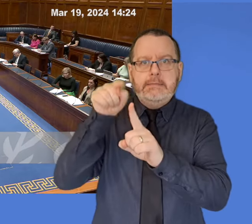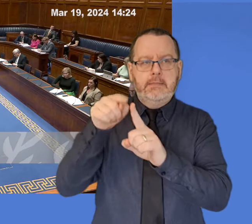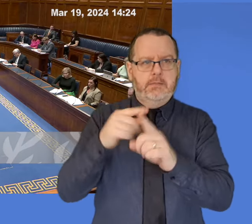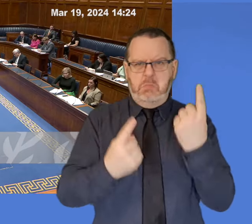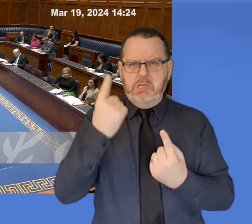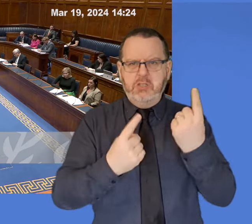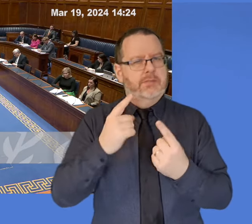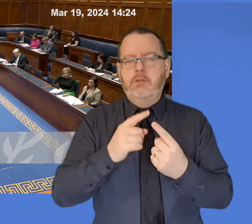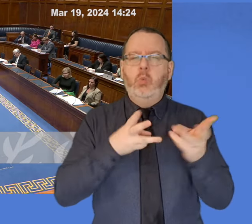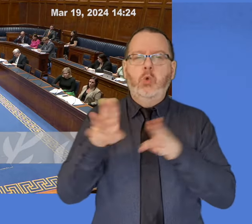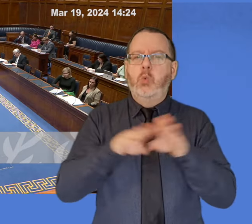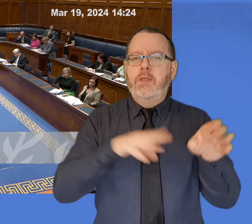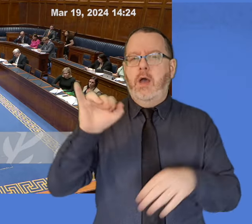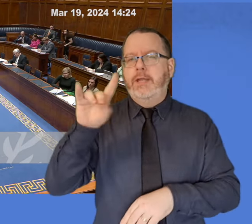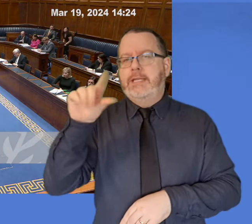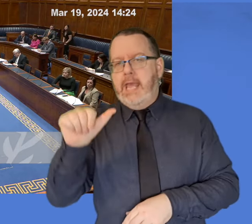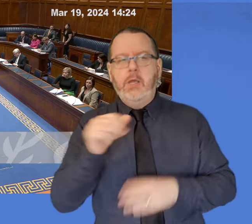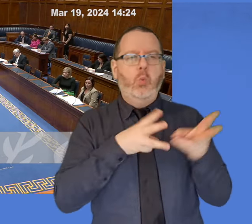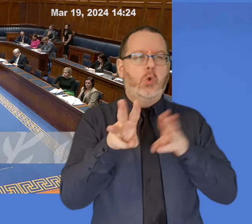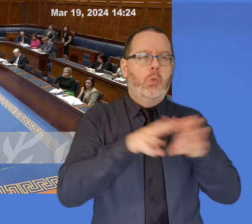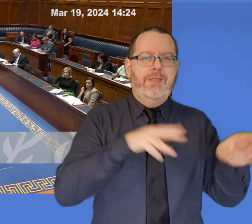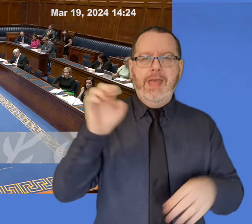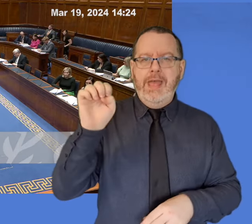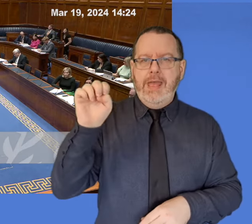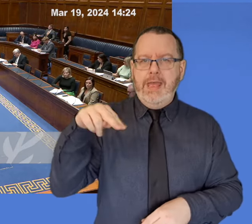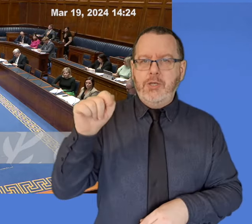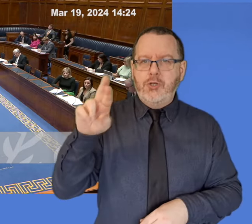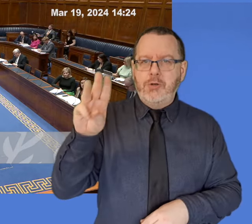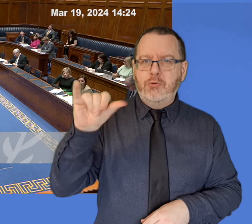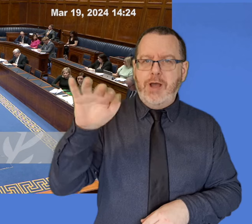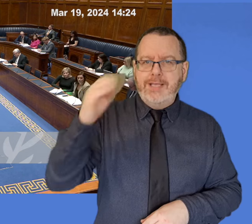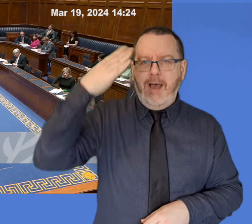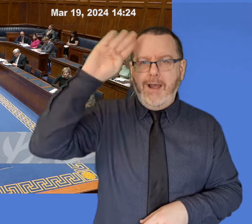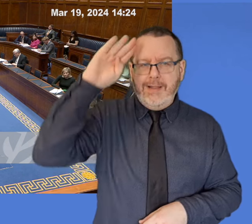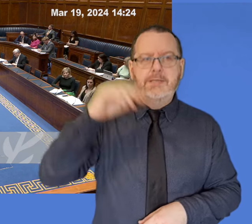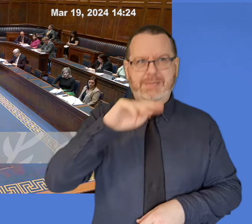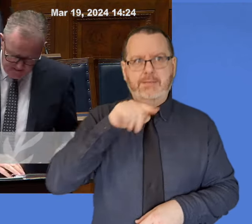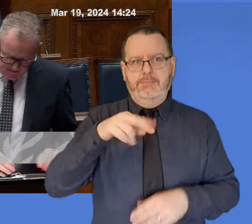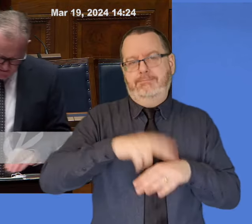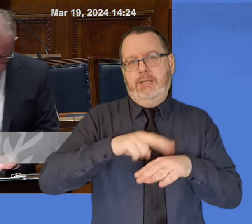Forsyth. Your question 10, please. Minister.